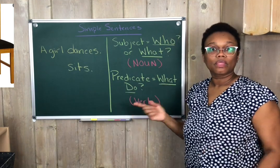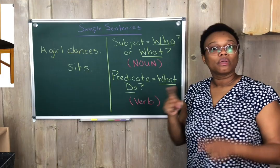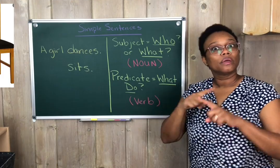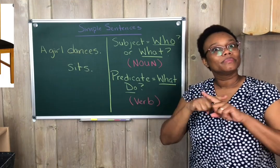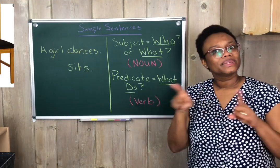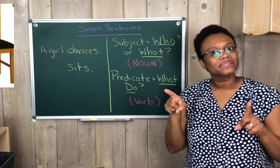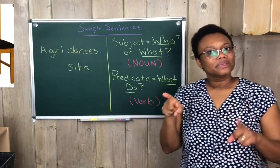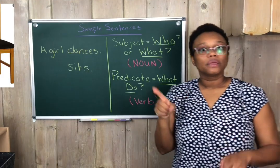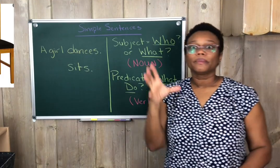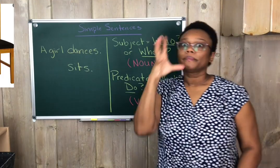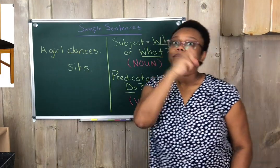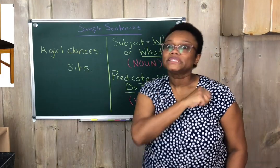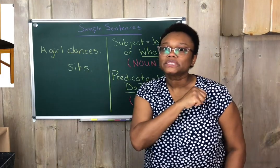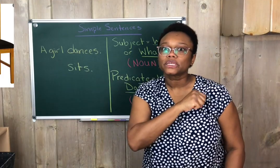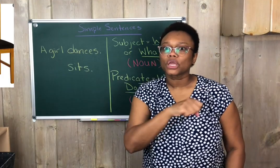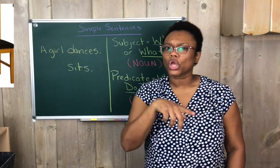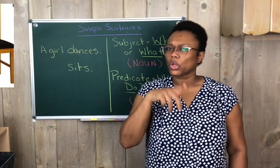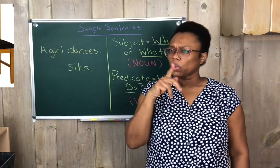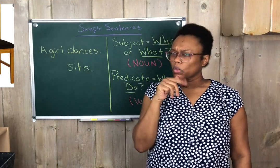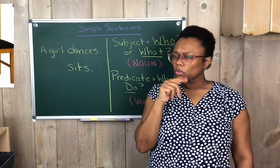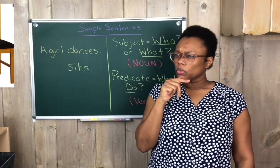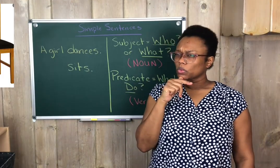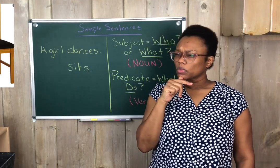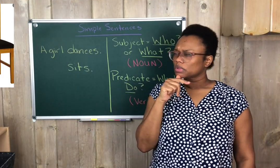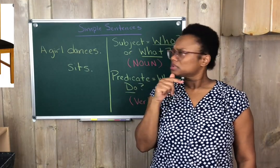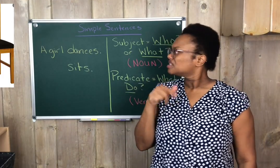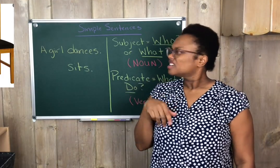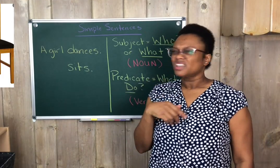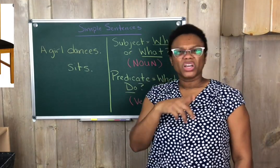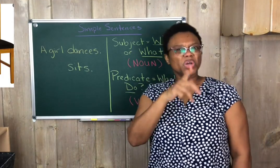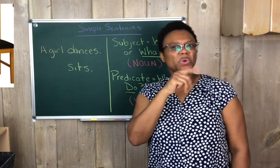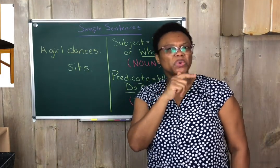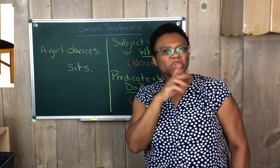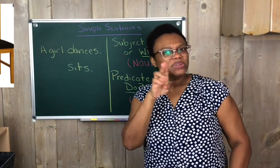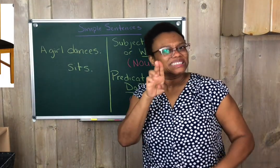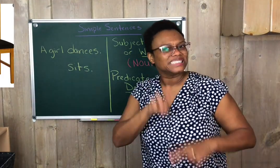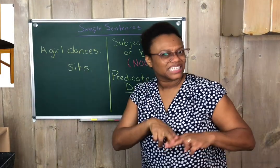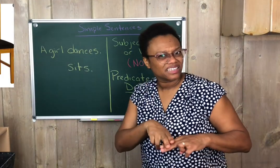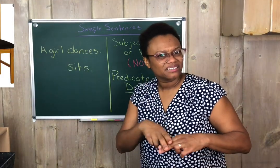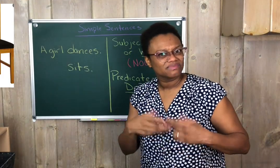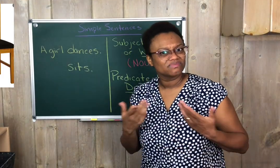sits. But it's missing who is sitting.